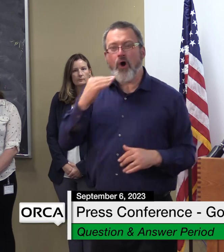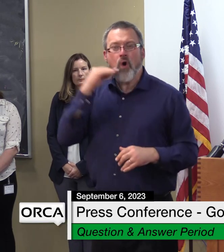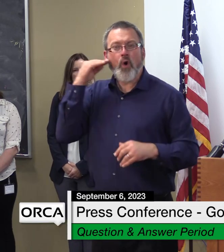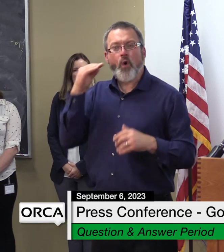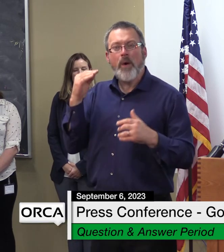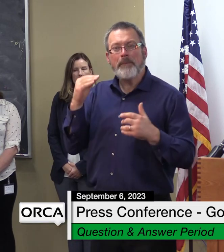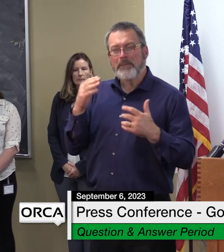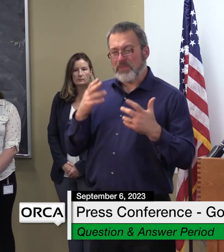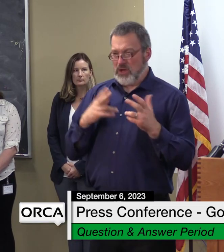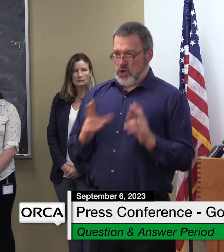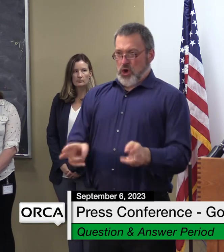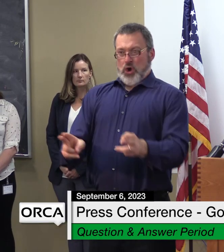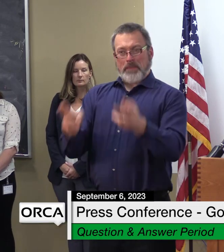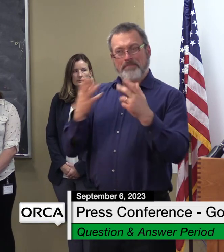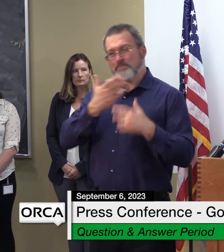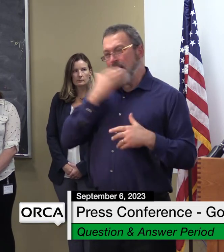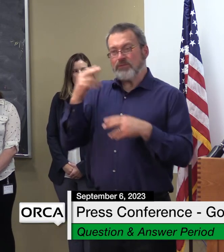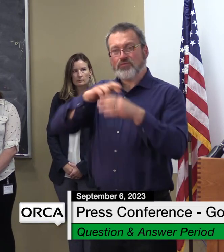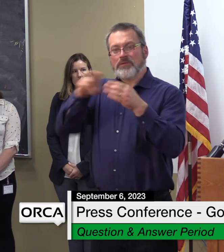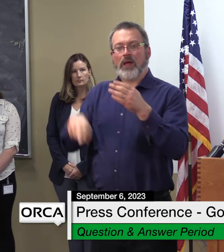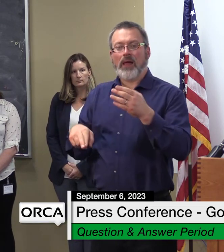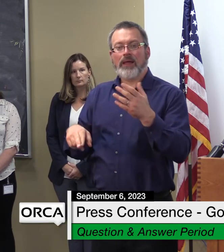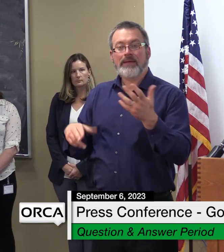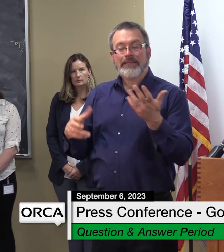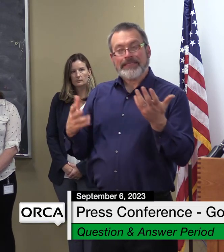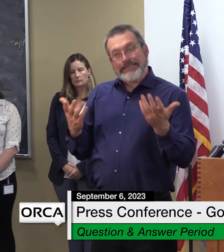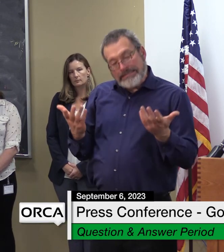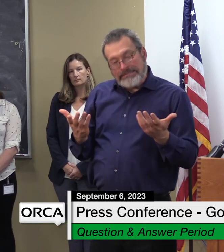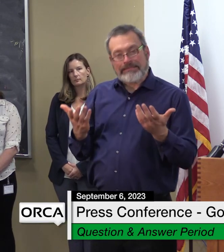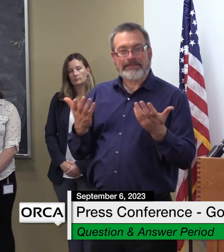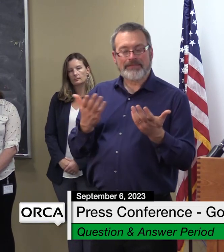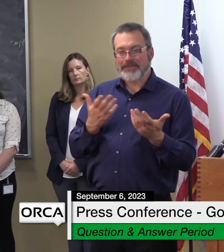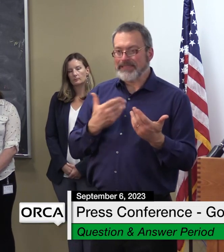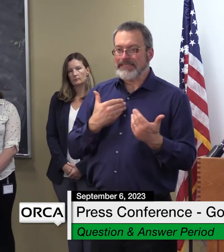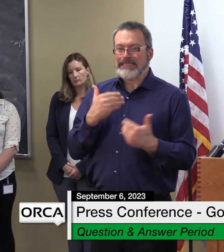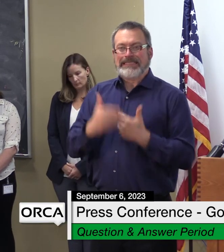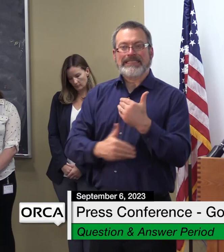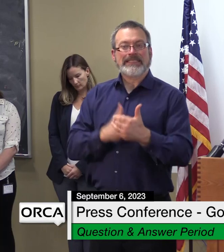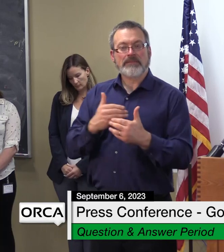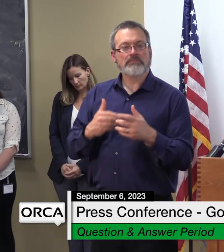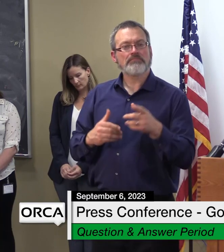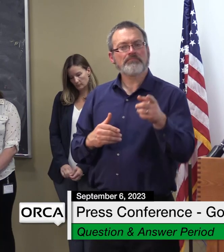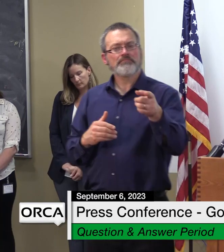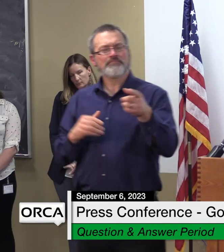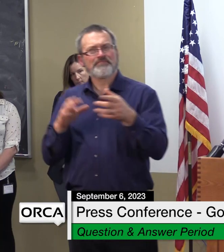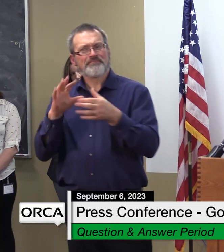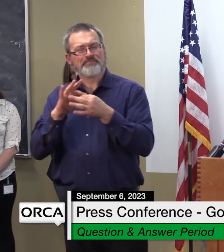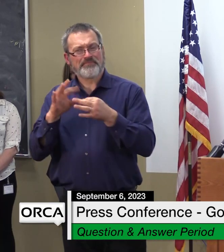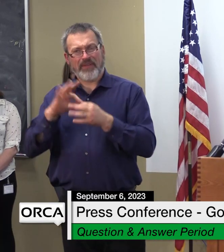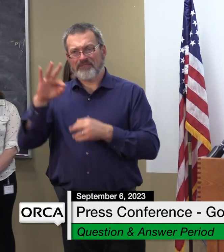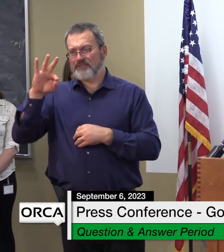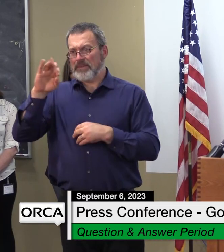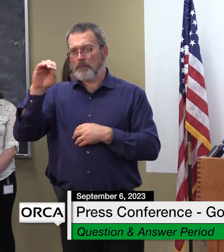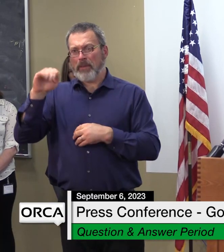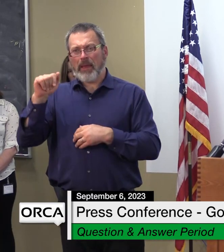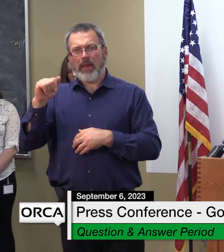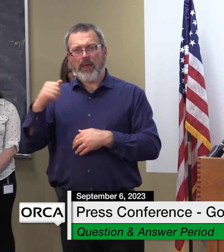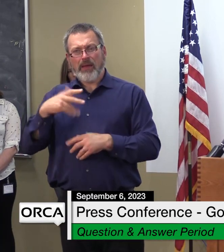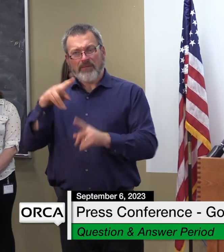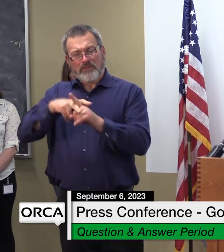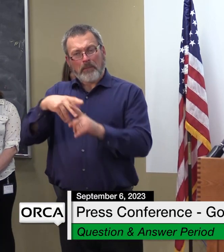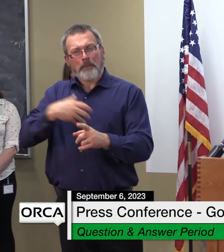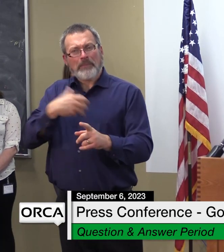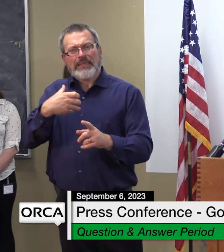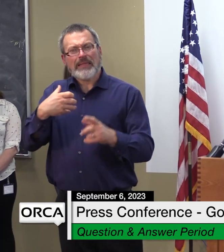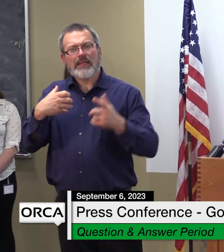results for them financially as possible. And when you say the FEMA appeal, you're saying that people that might have, in the park that might have gotten denied originally,